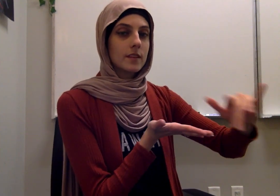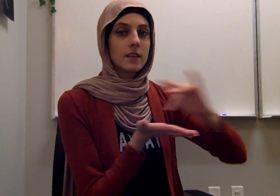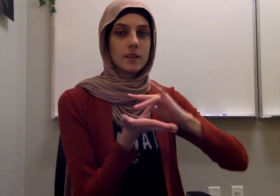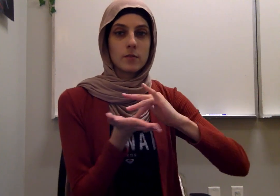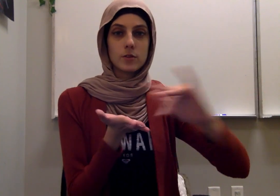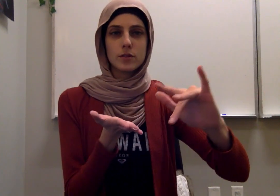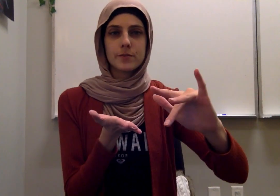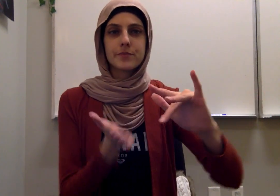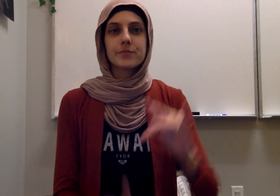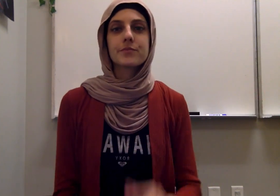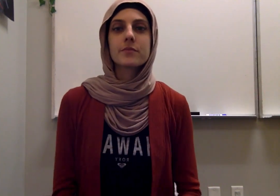Rude.